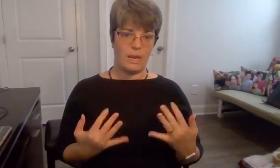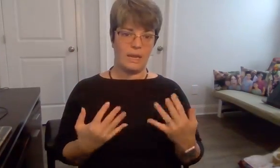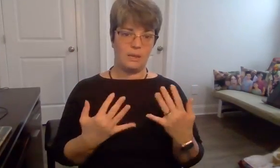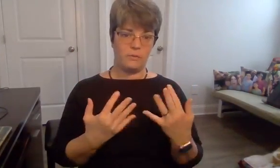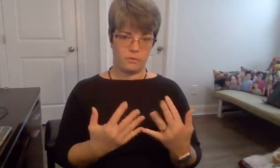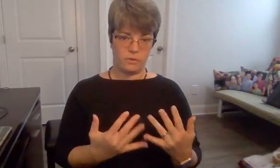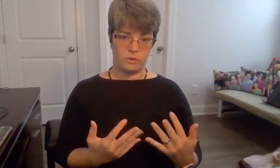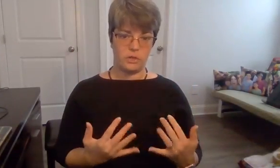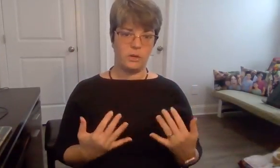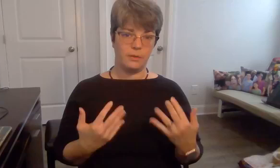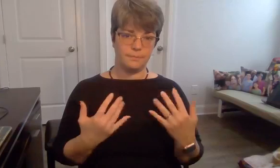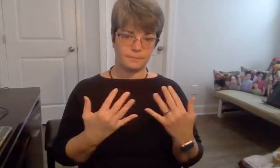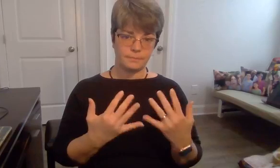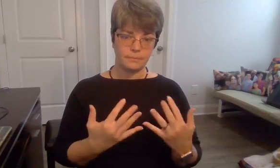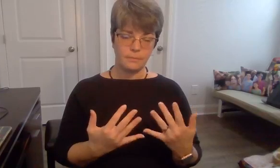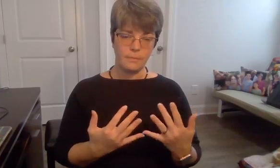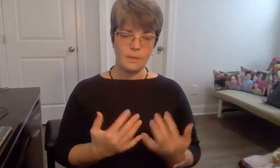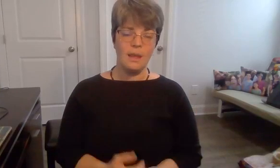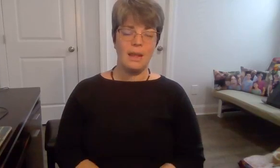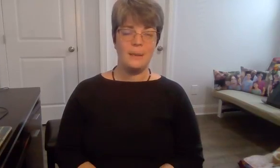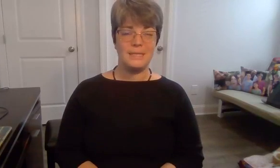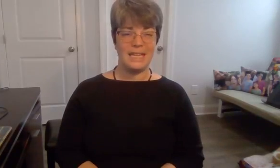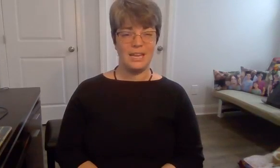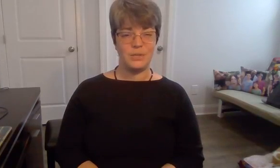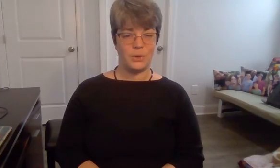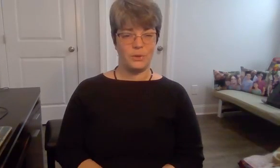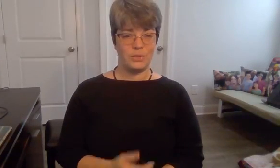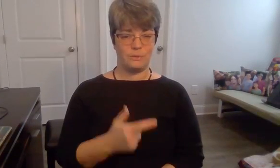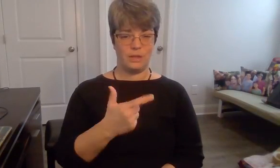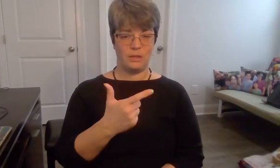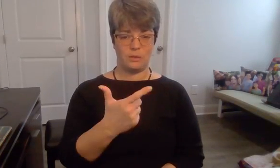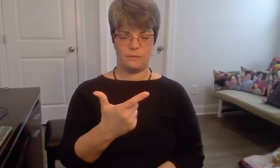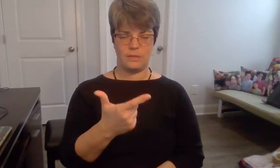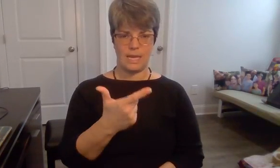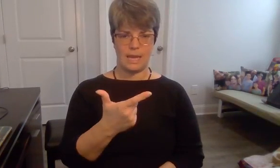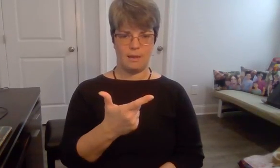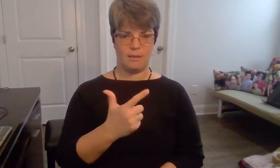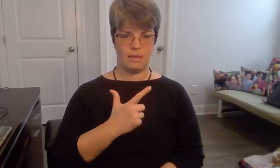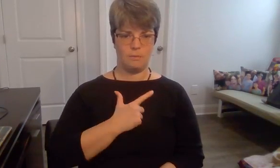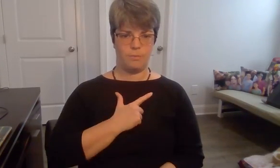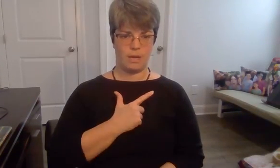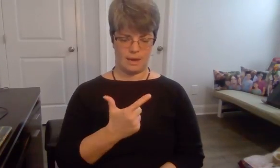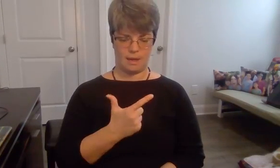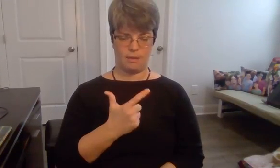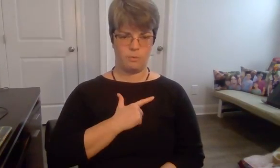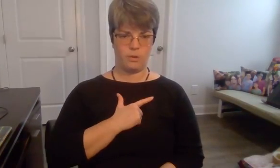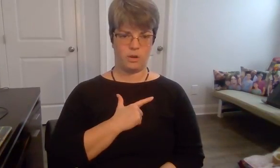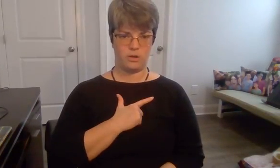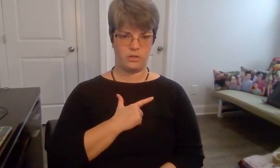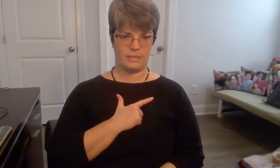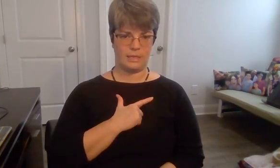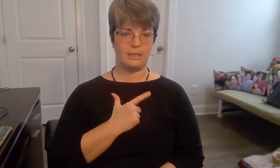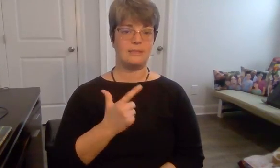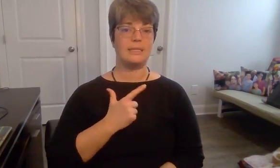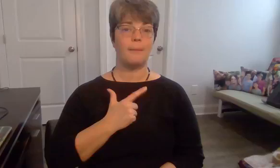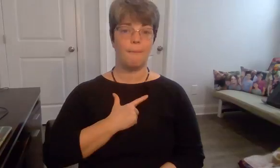waiting for their turn. Taking turns is a really good one. So if you take an L and you put it on your chest like this, that's my